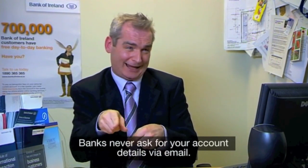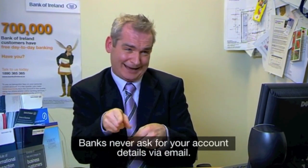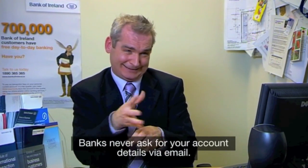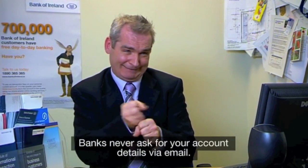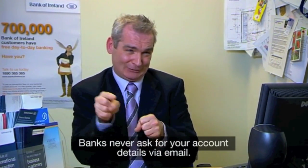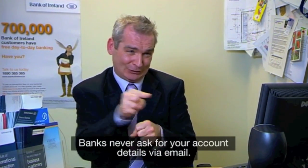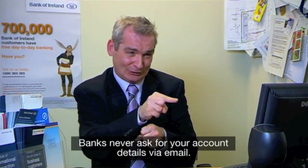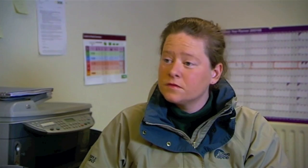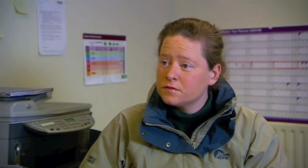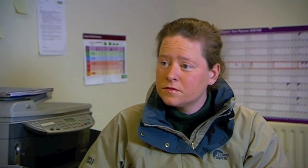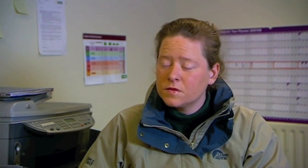email.